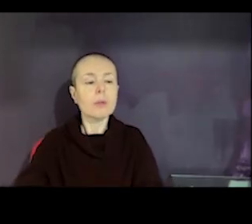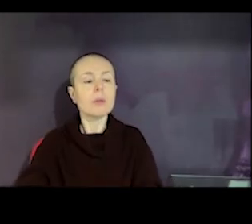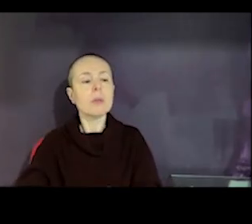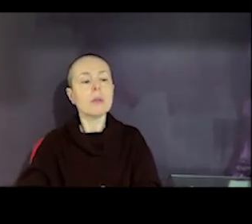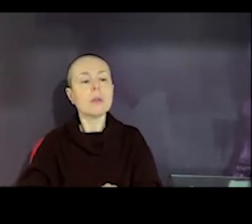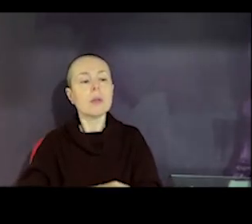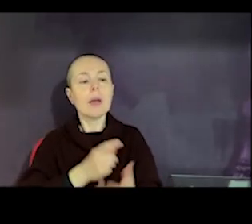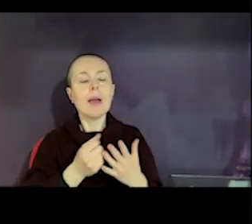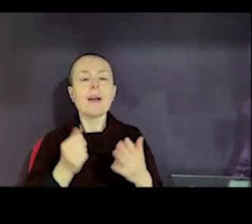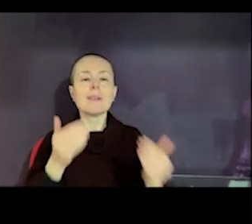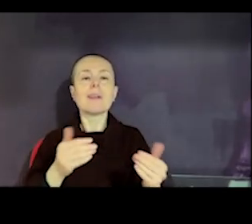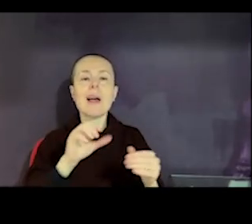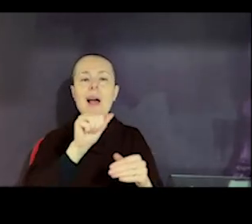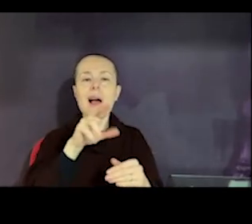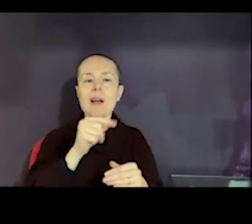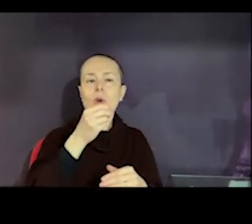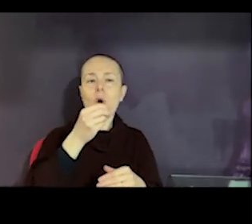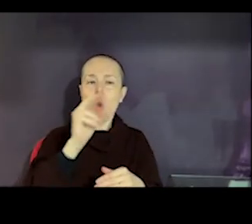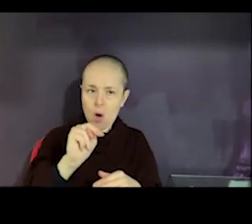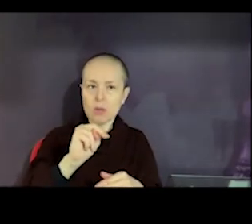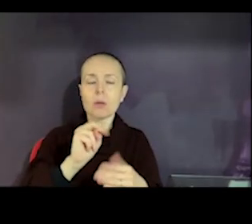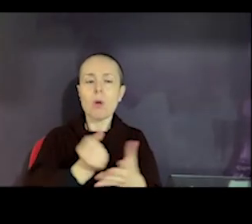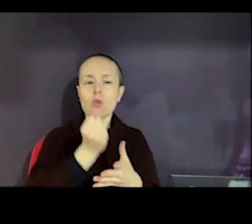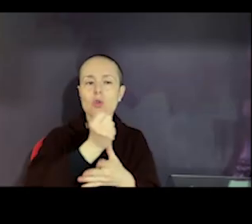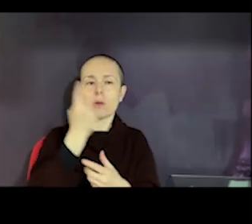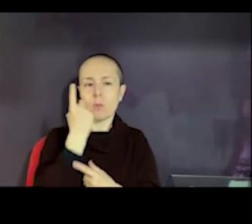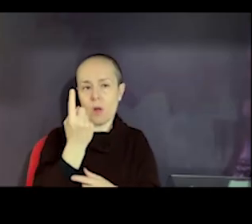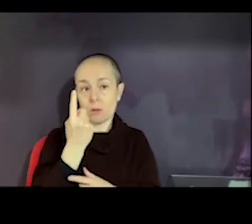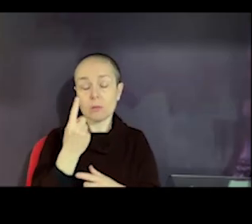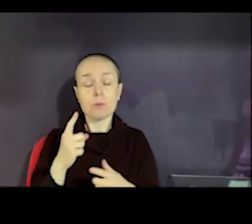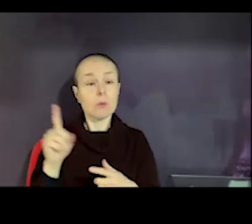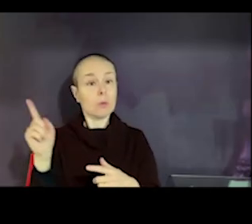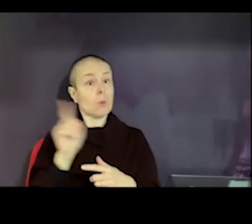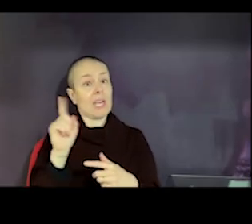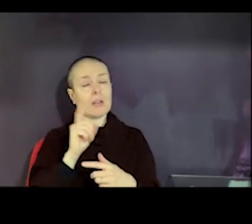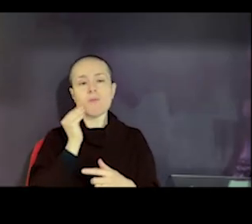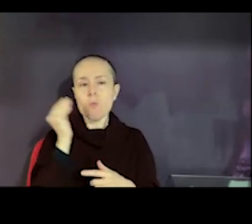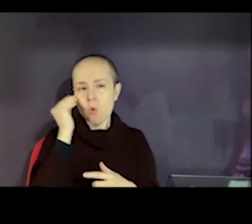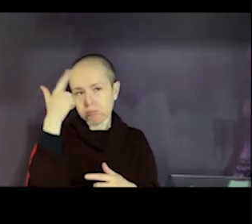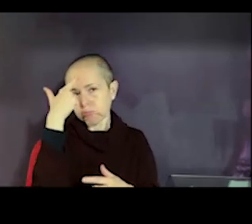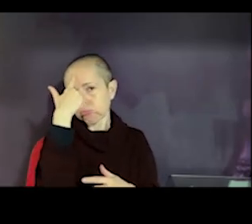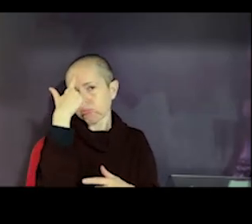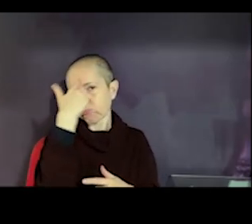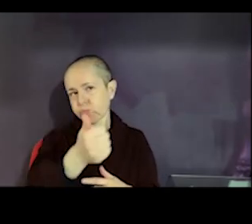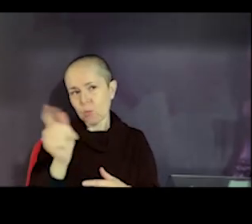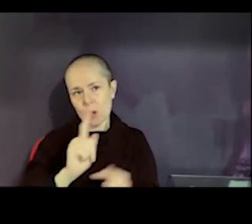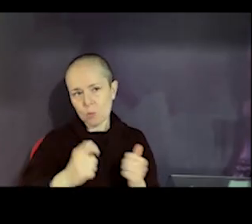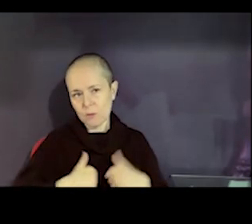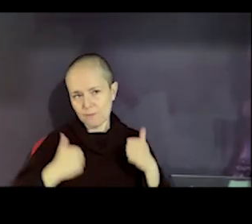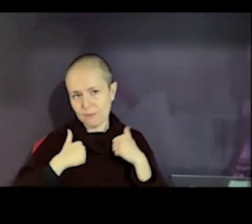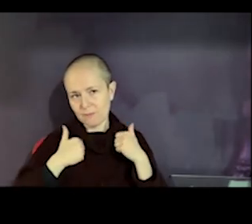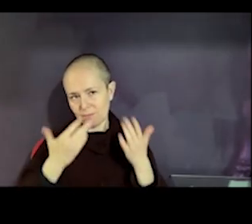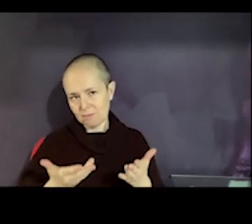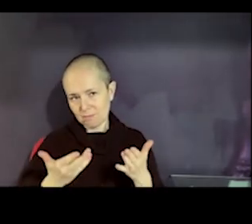one, and that'll include tools for you to directly act on this from home, from wherever you are. So there's actions around expanding public